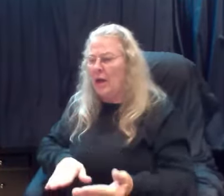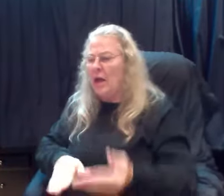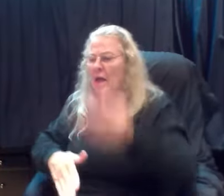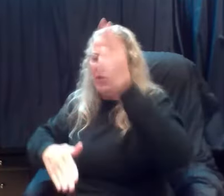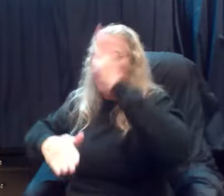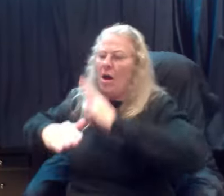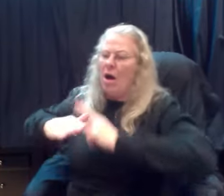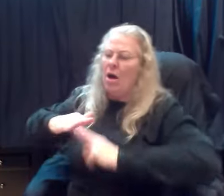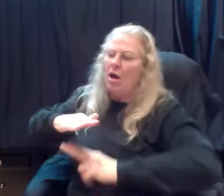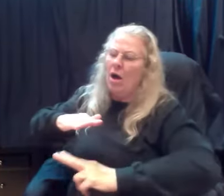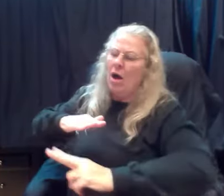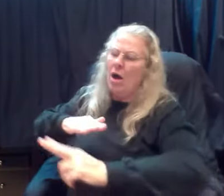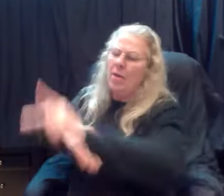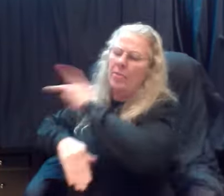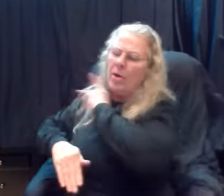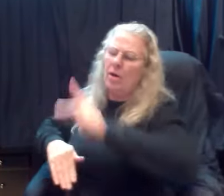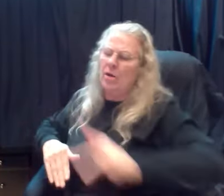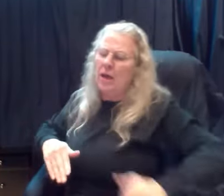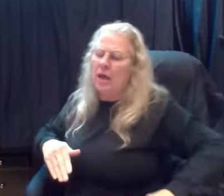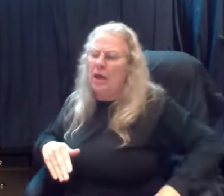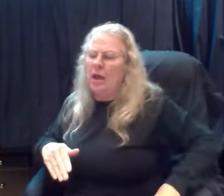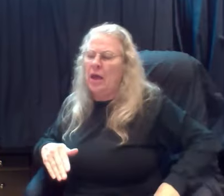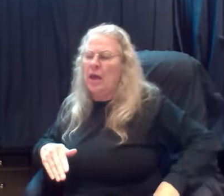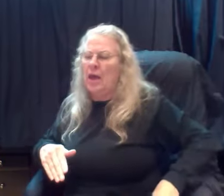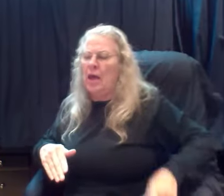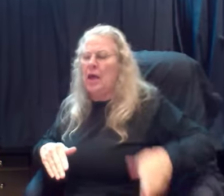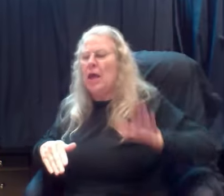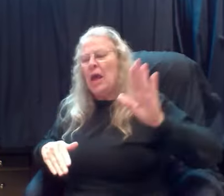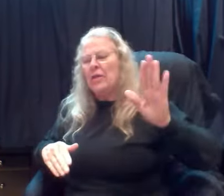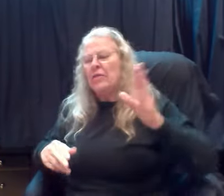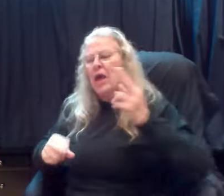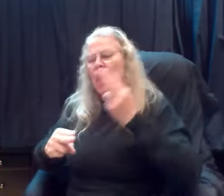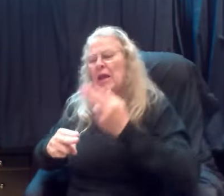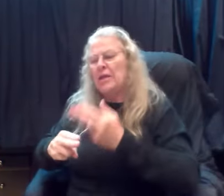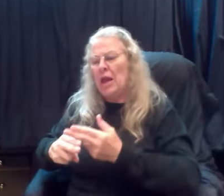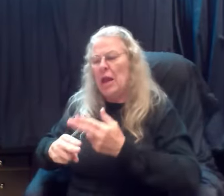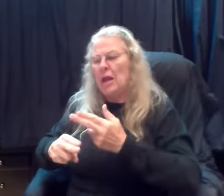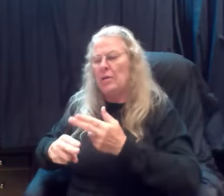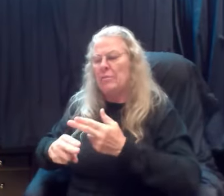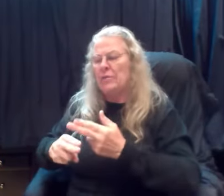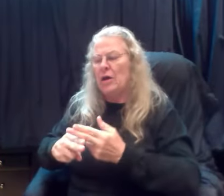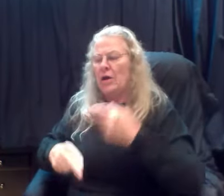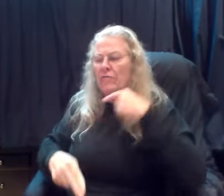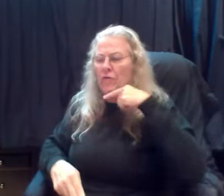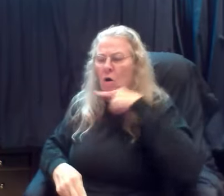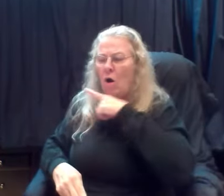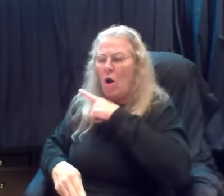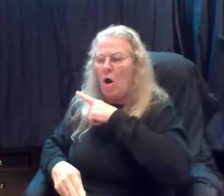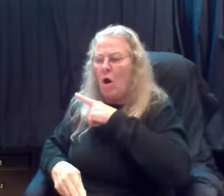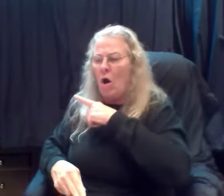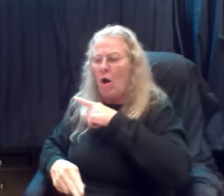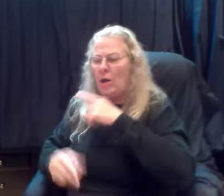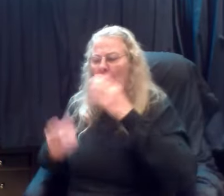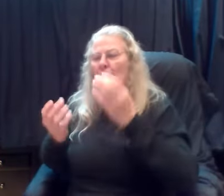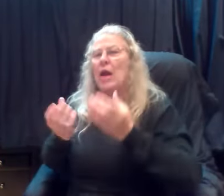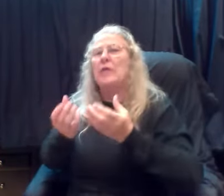The humble king they named a fraud. And